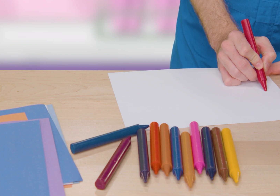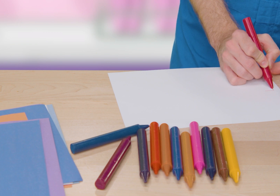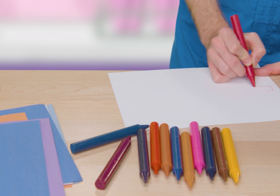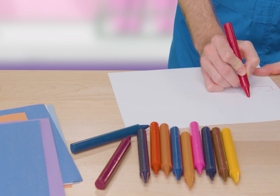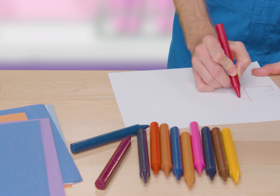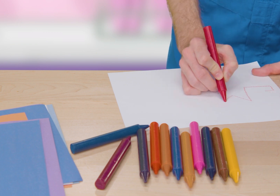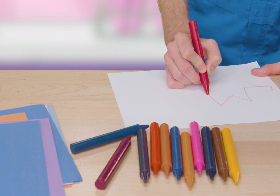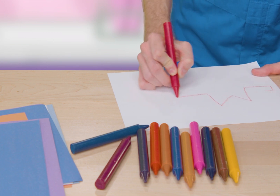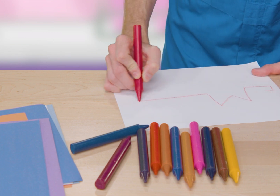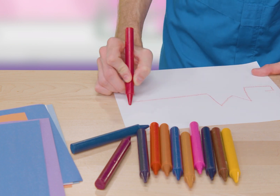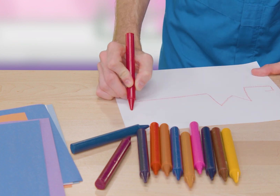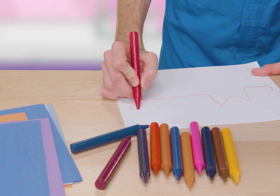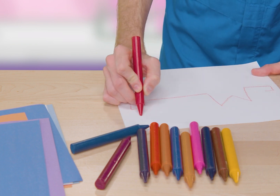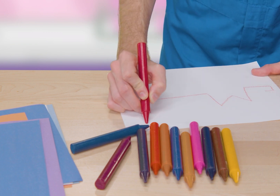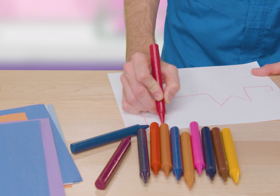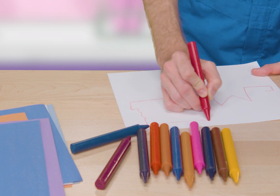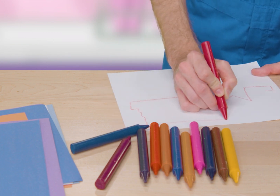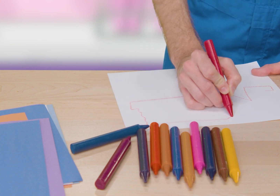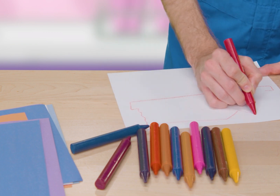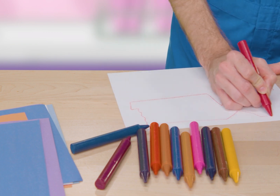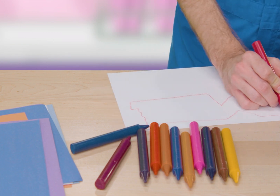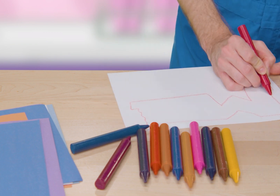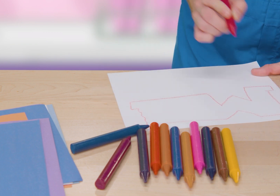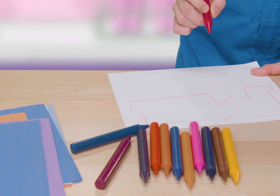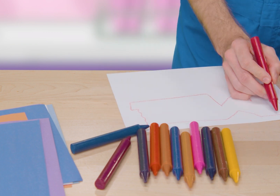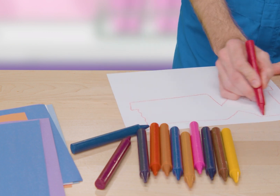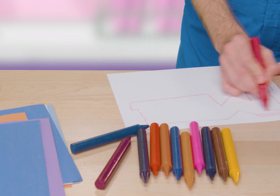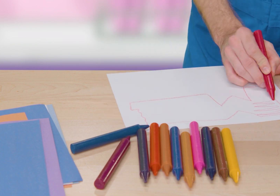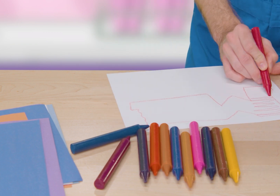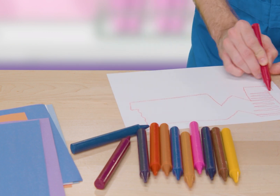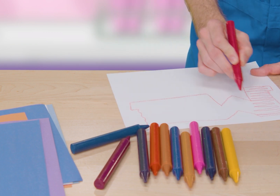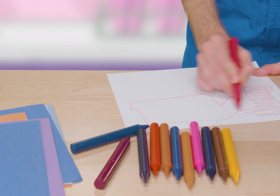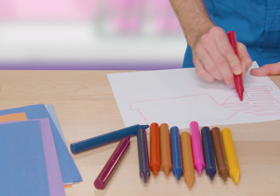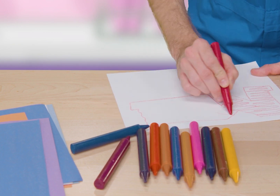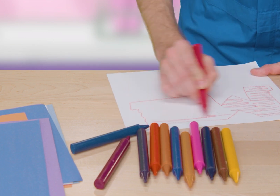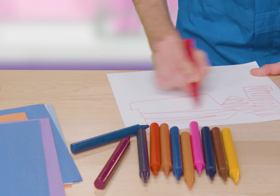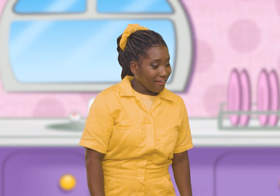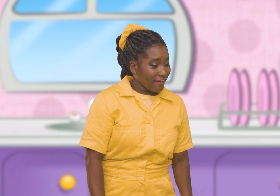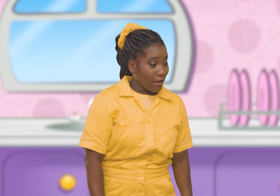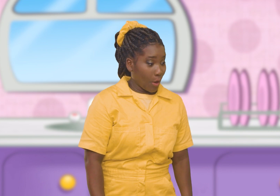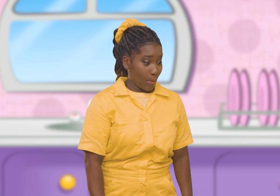Ooh.